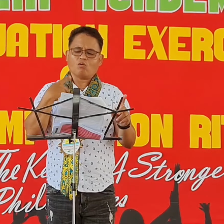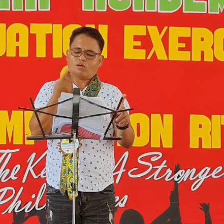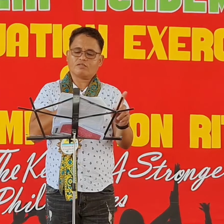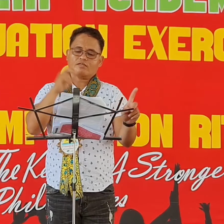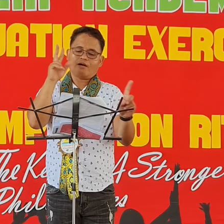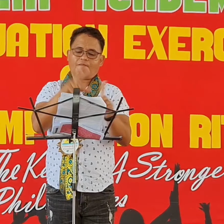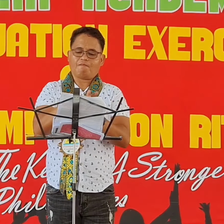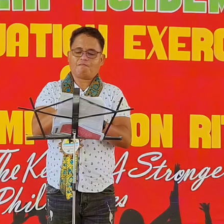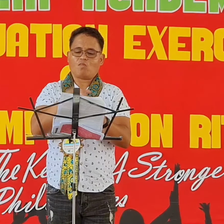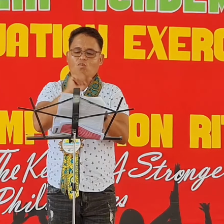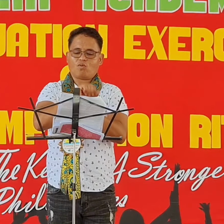applied for work.